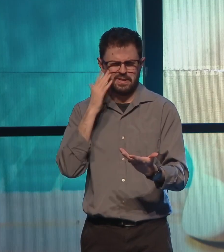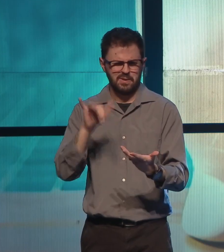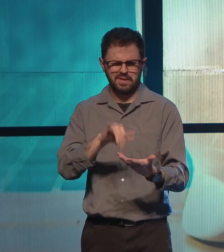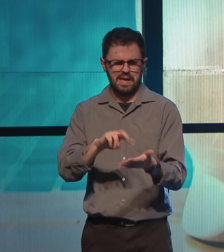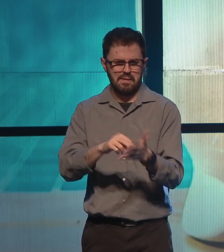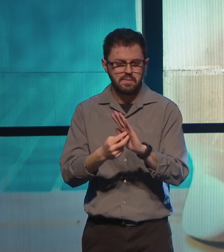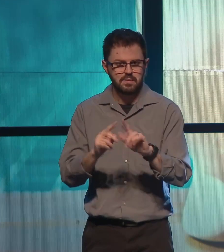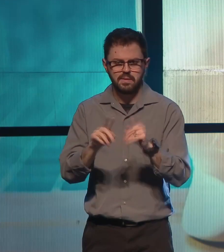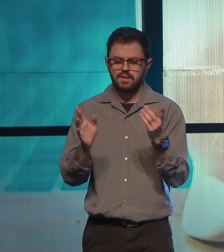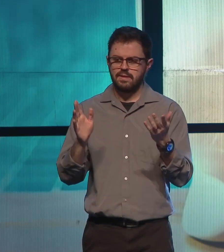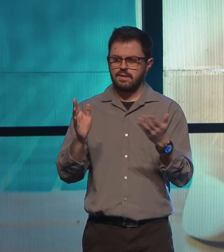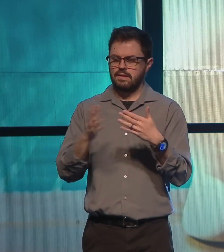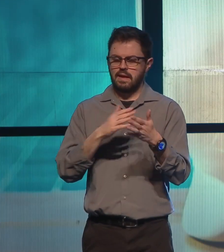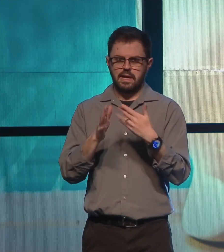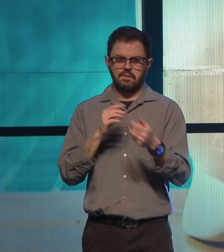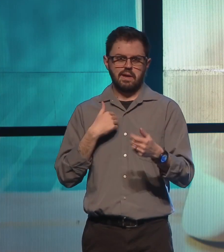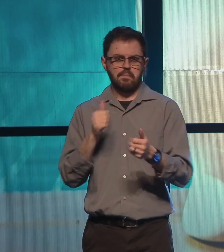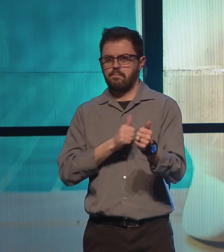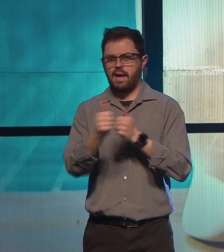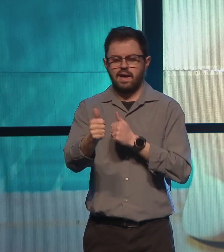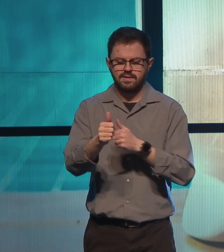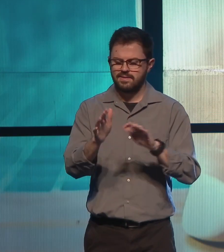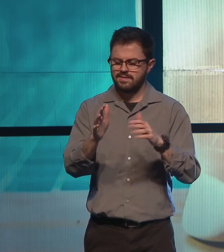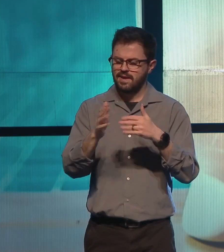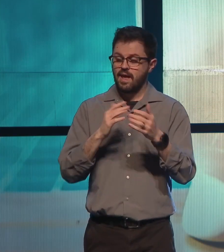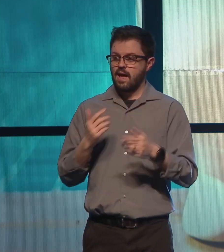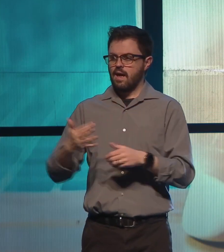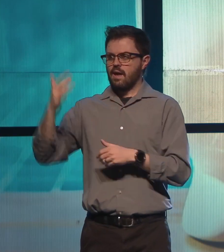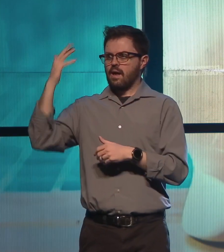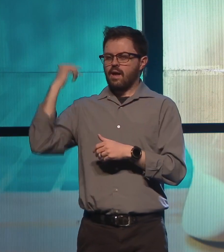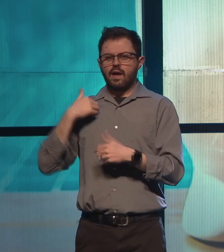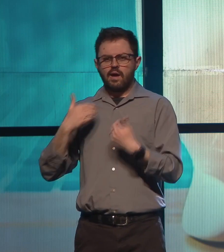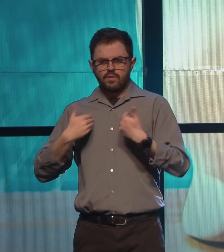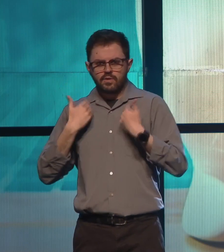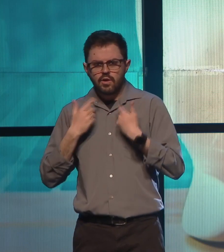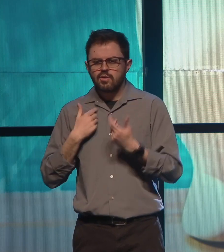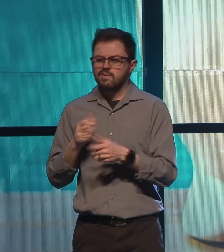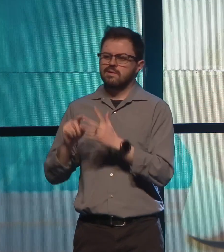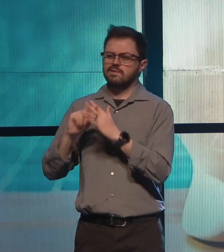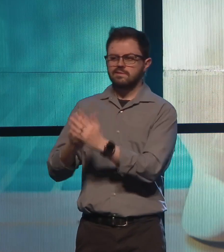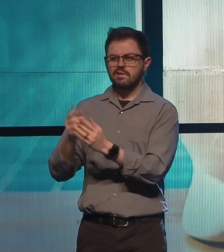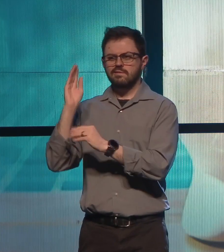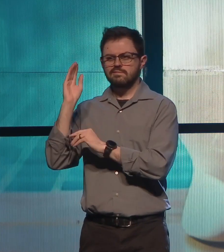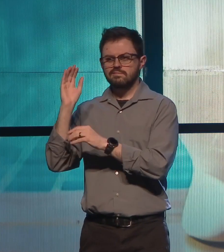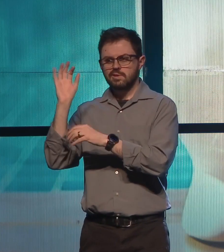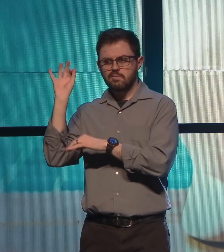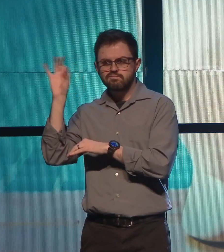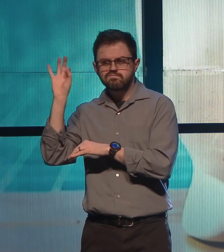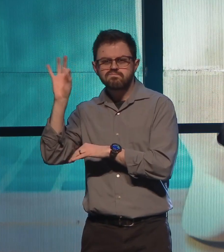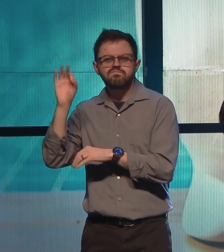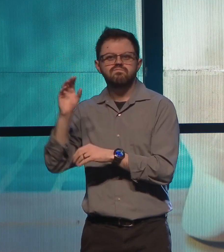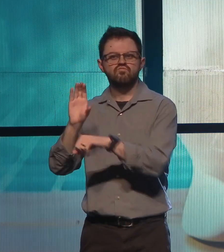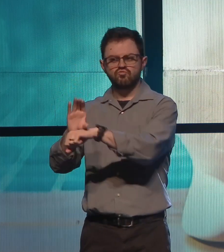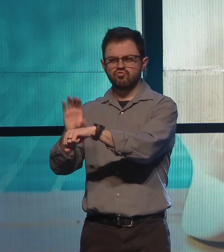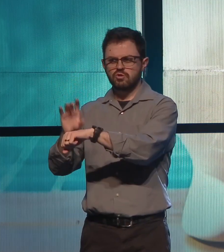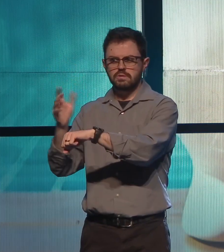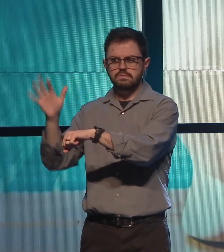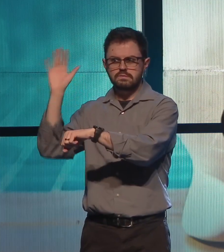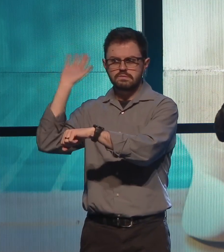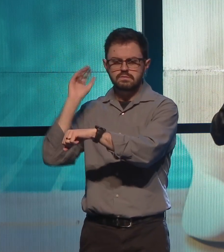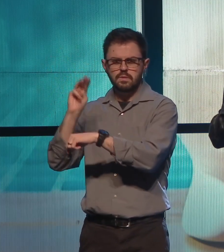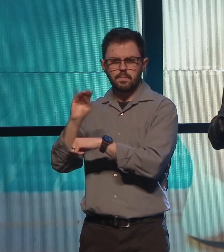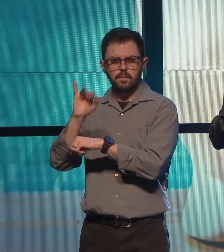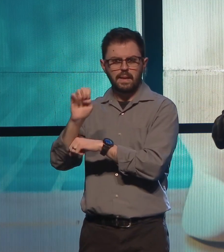it, I guess. But when I was a young pastor in Maine, I just started at this church, and all of a sudden this group of about